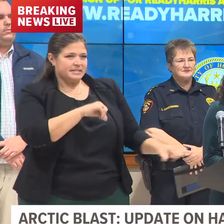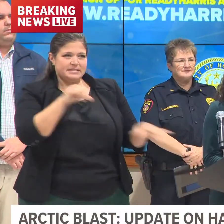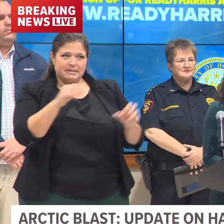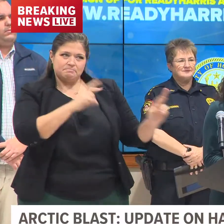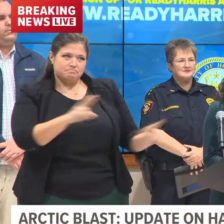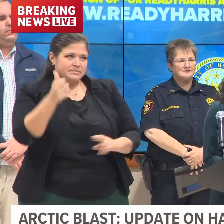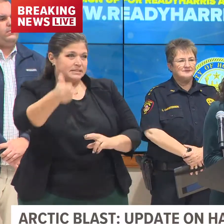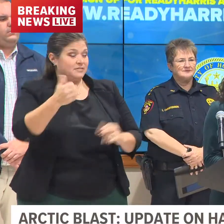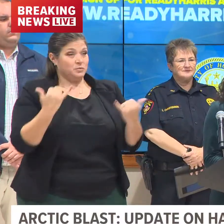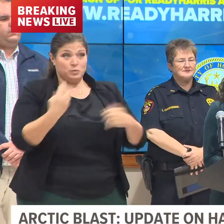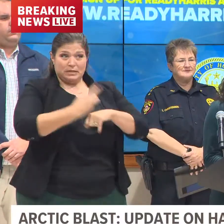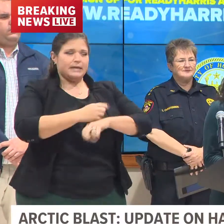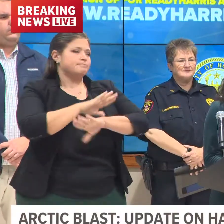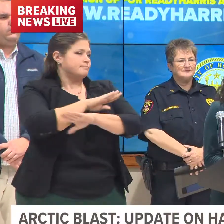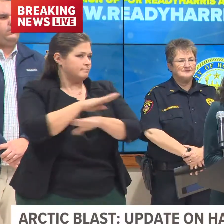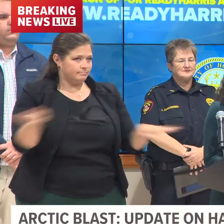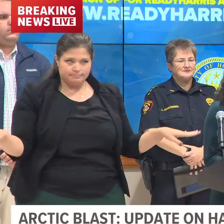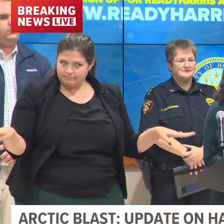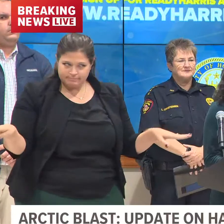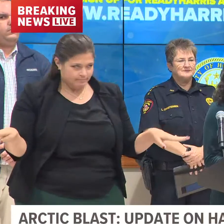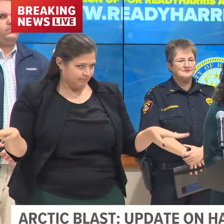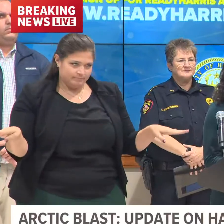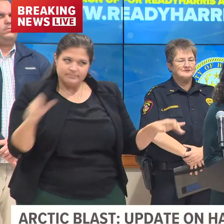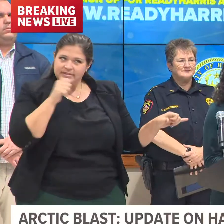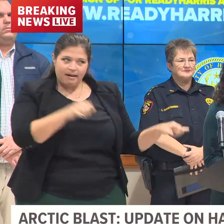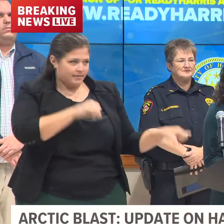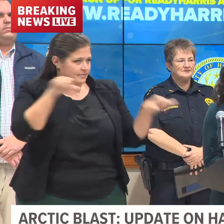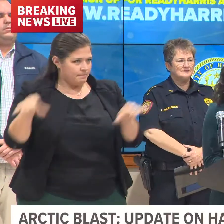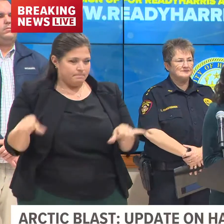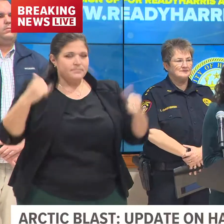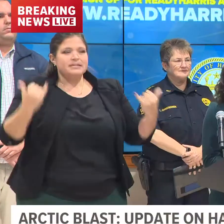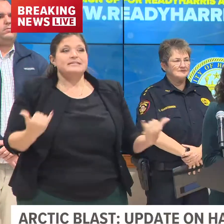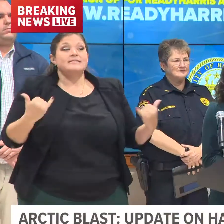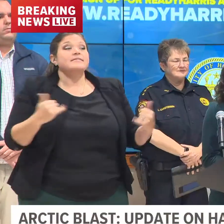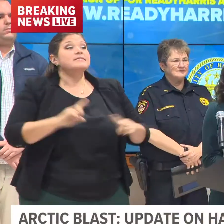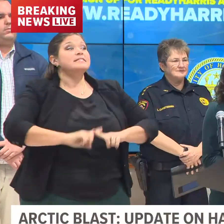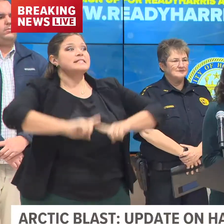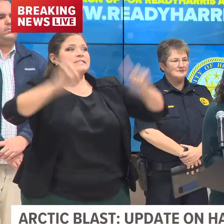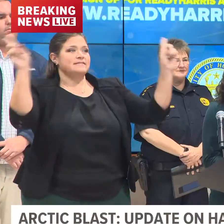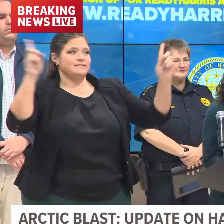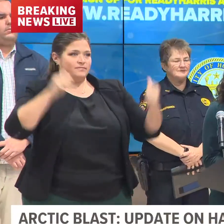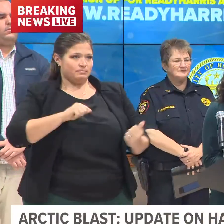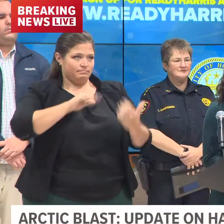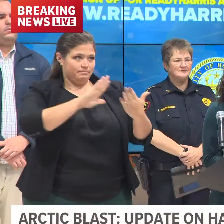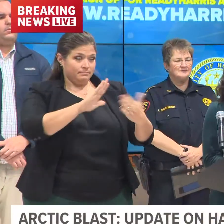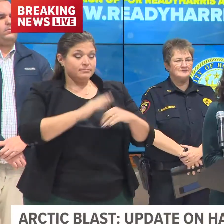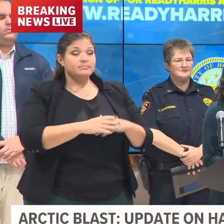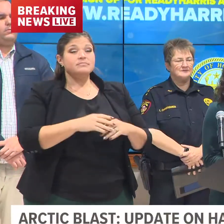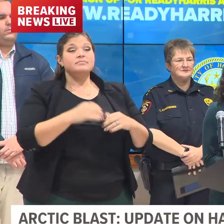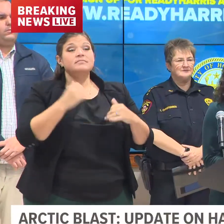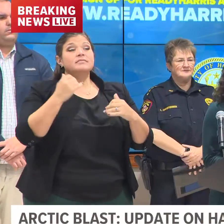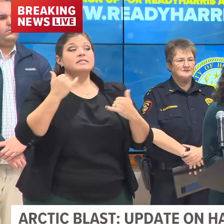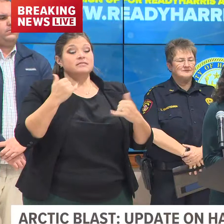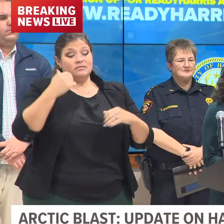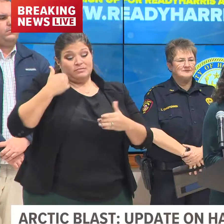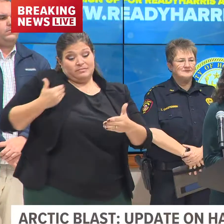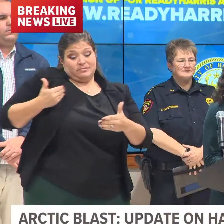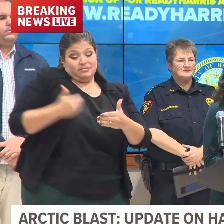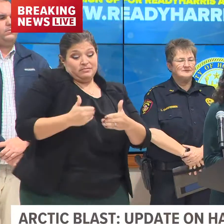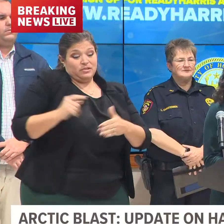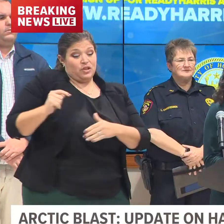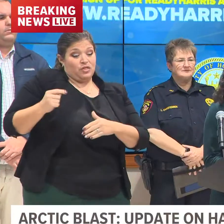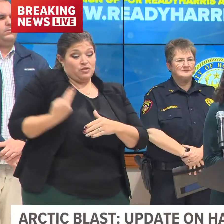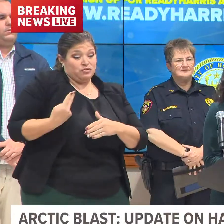not saying that. This week, we're facing something different. What we have coming our way this Thursday is